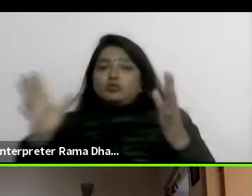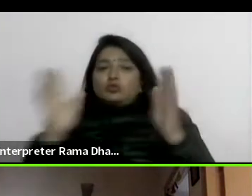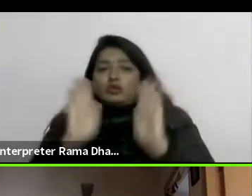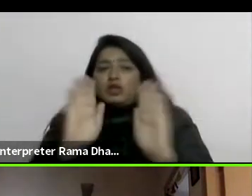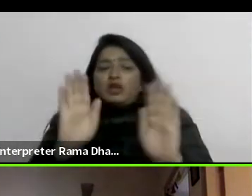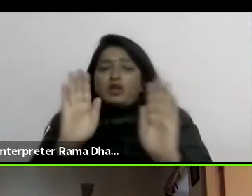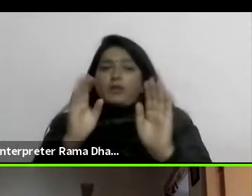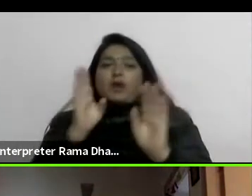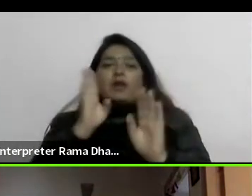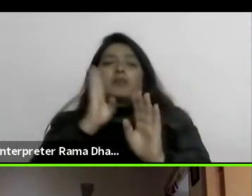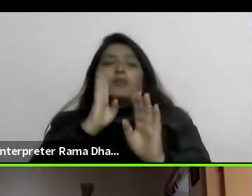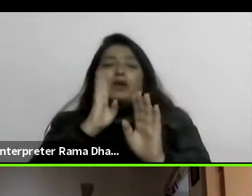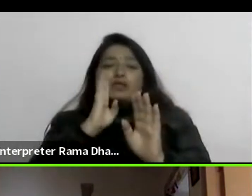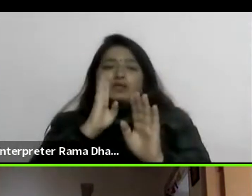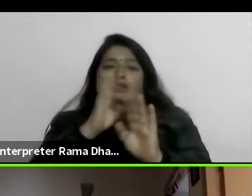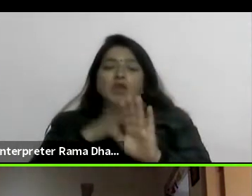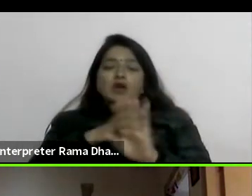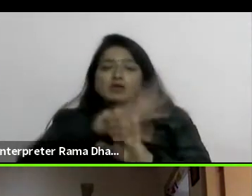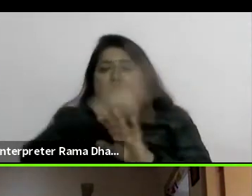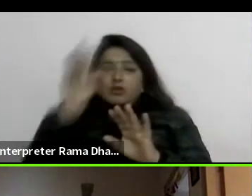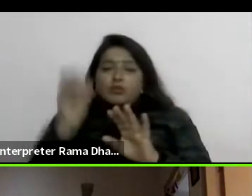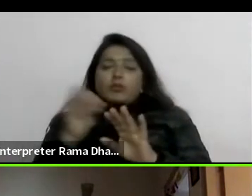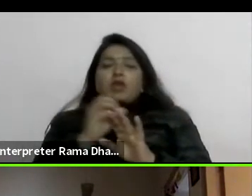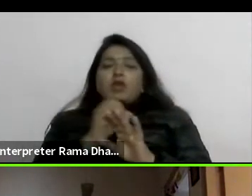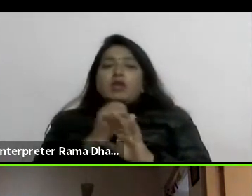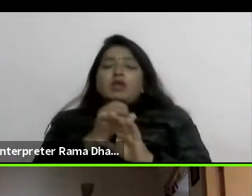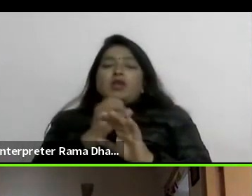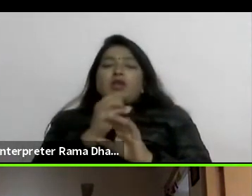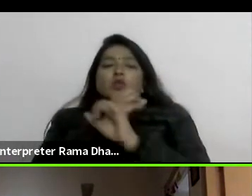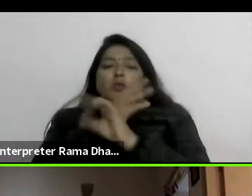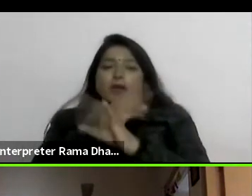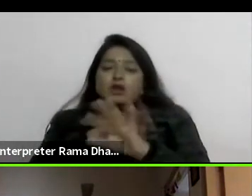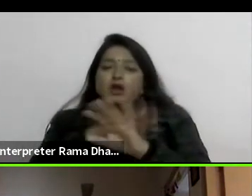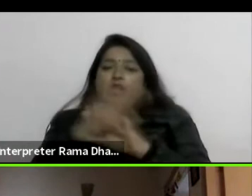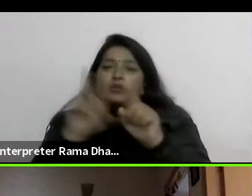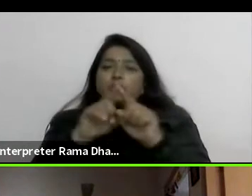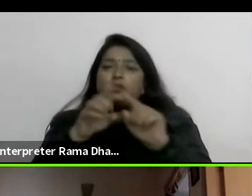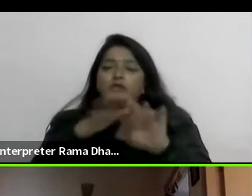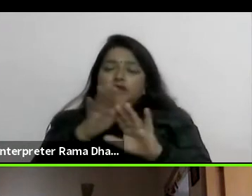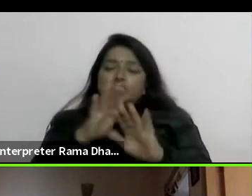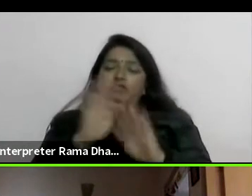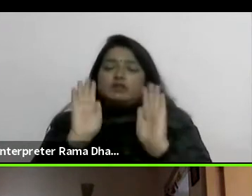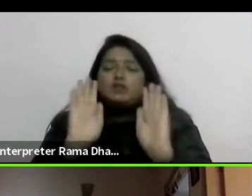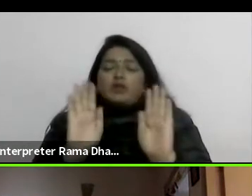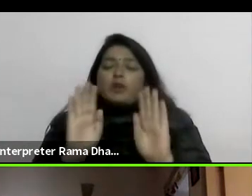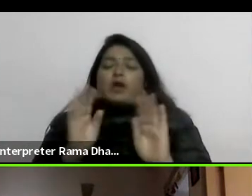interpreters, all of the interpreters, to making this solidarity discussion happen.